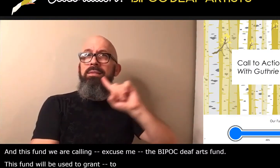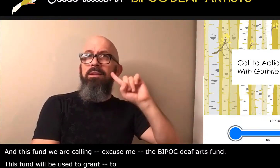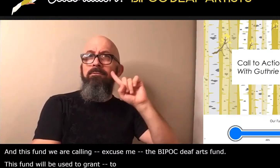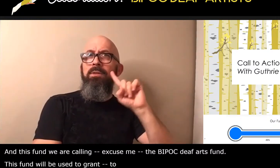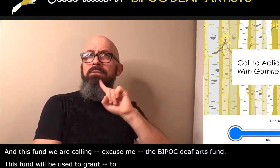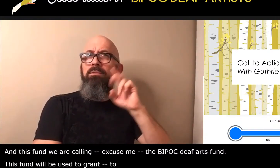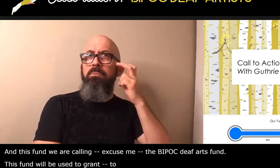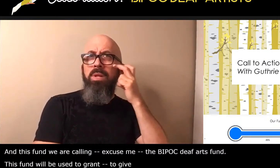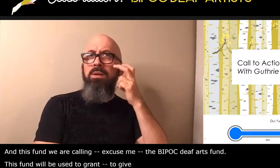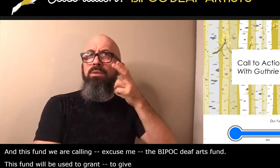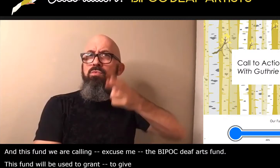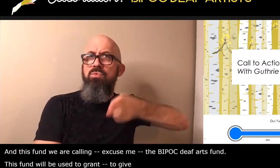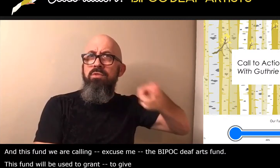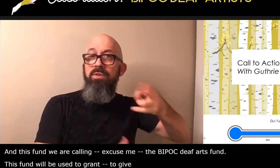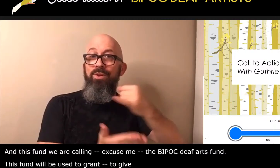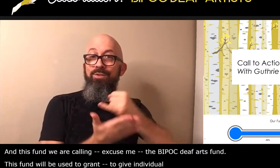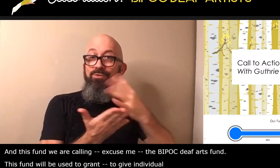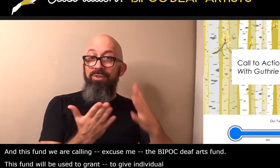support BIPOC,